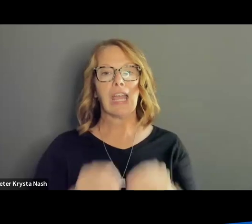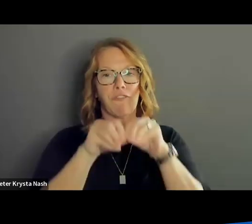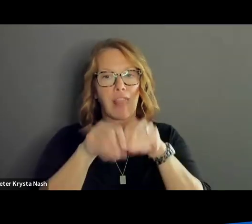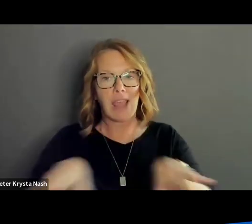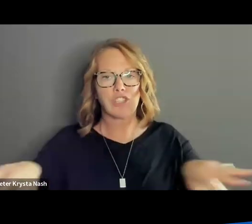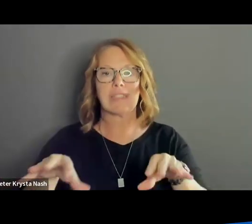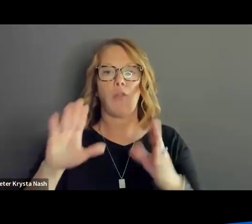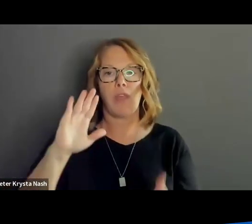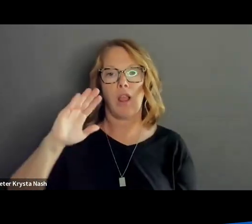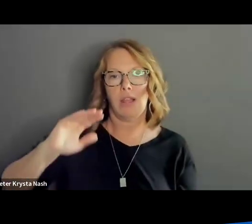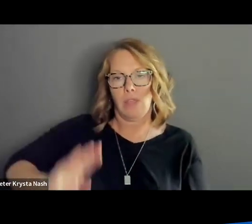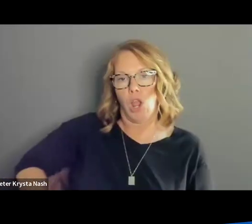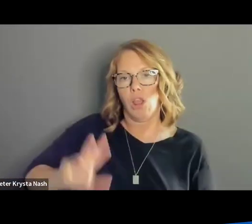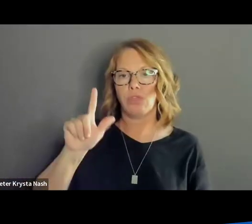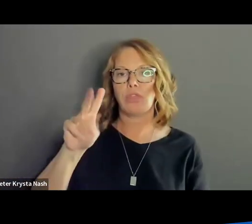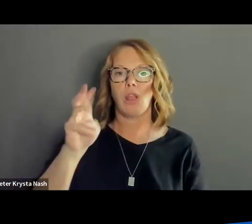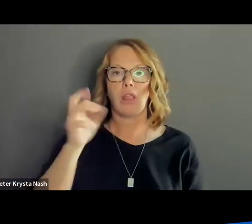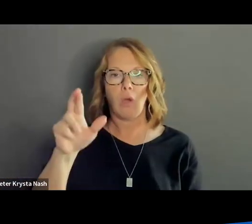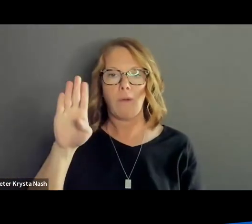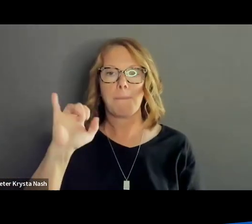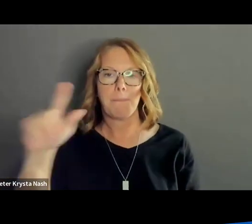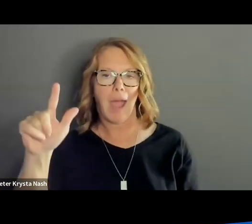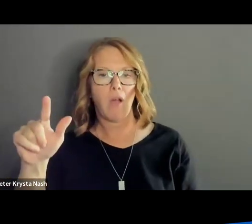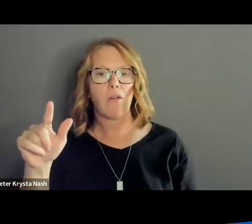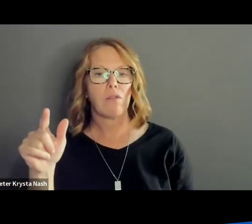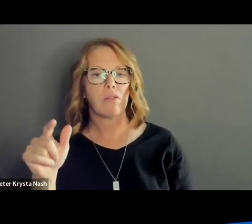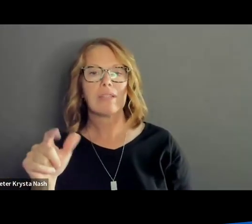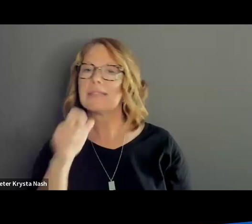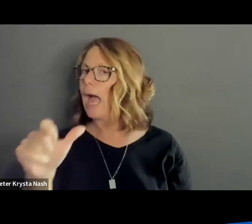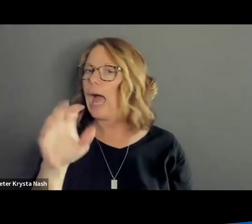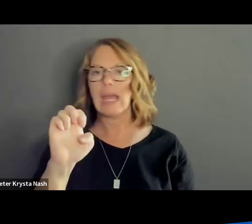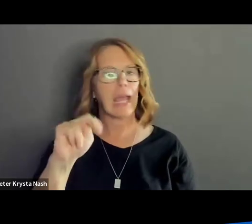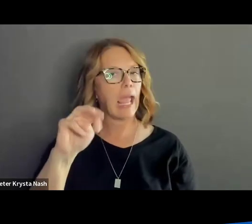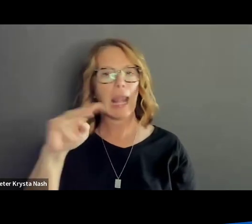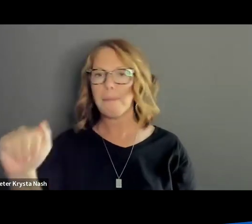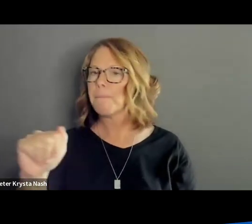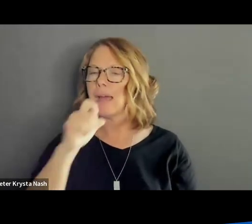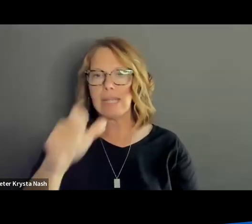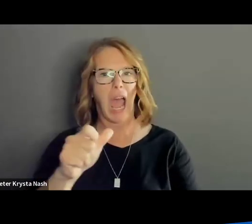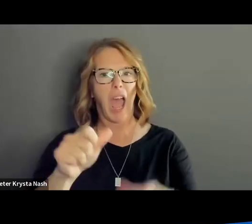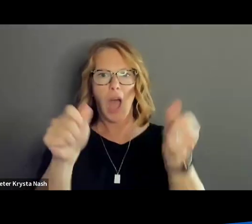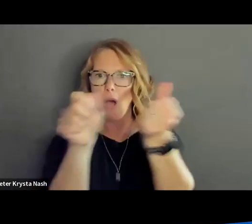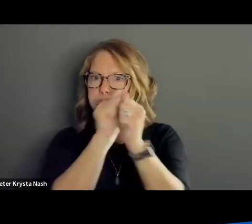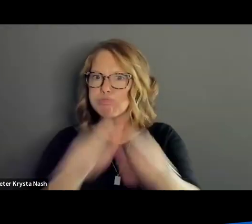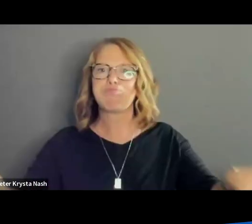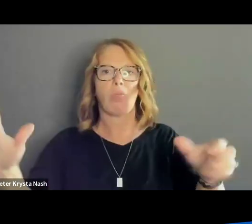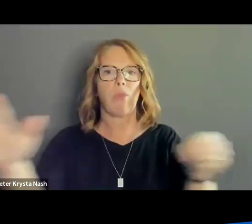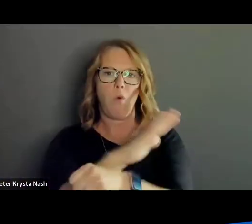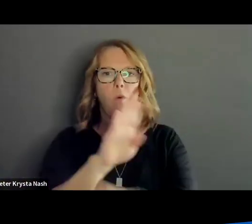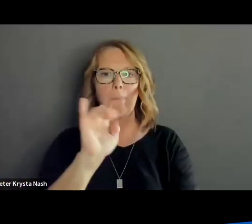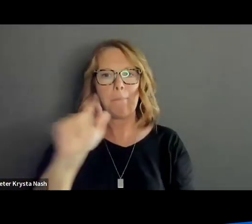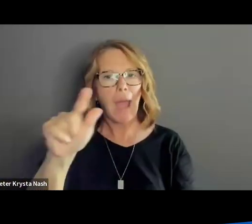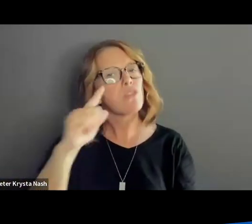bowel, so that makes it a little more convenient. Again, it's not like an enema, it's not going to flush out the whole bowel, so it's just